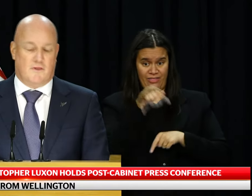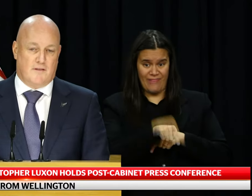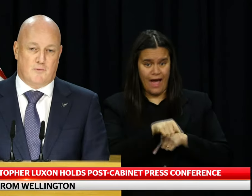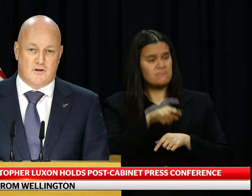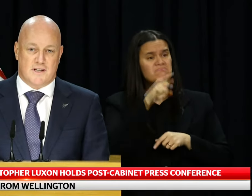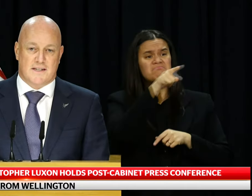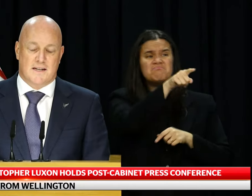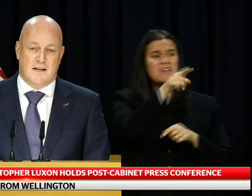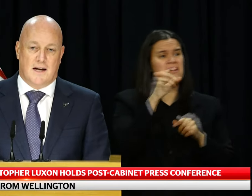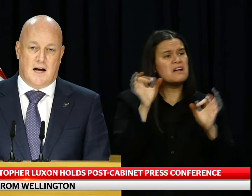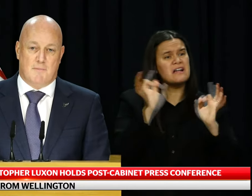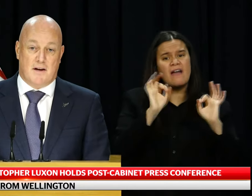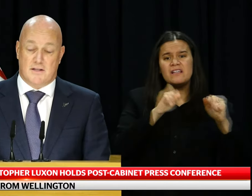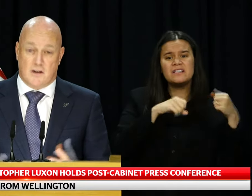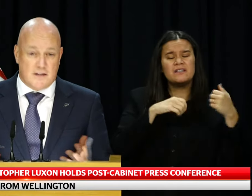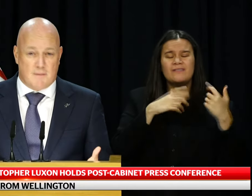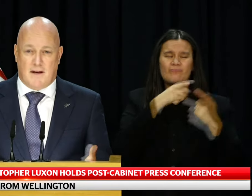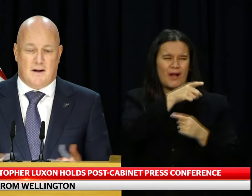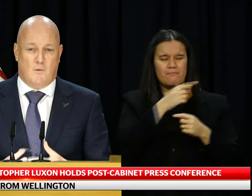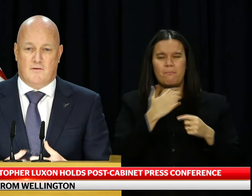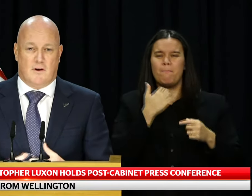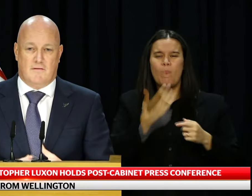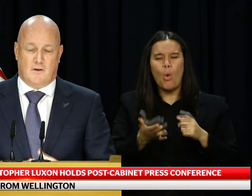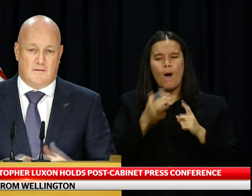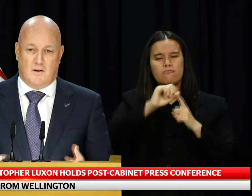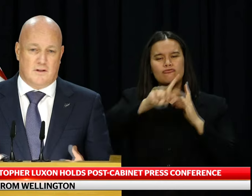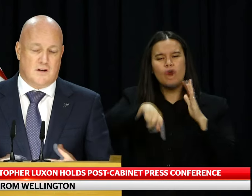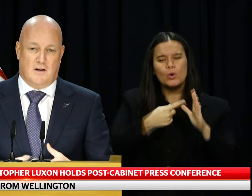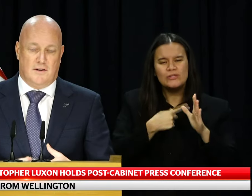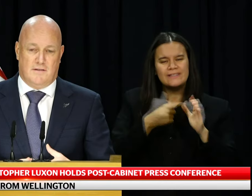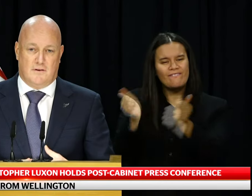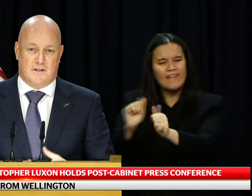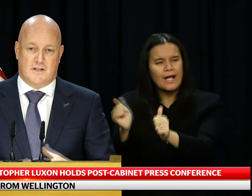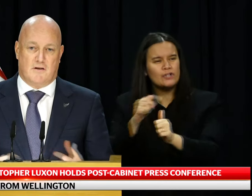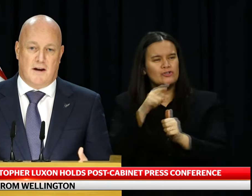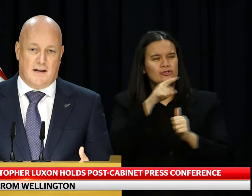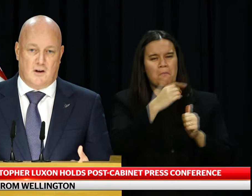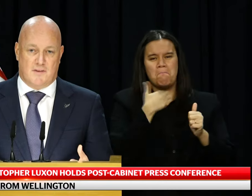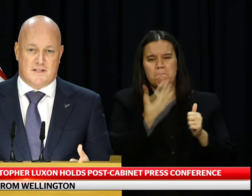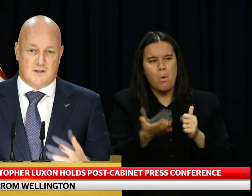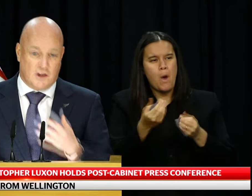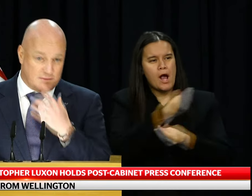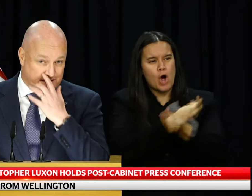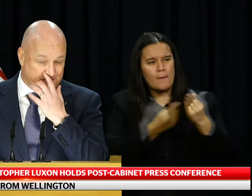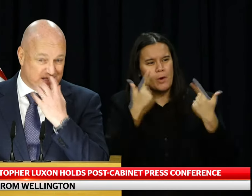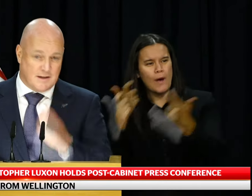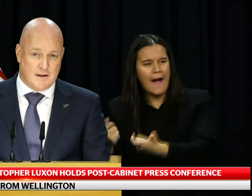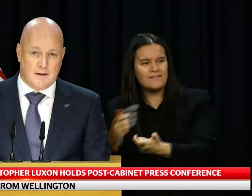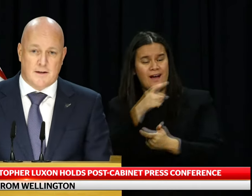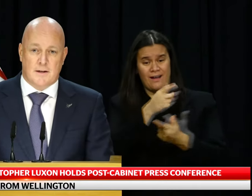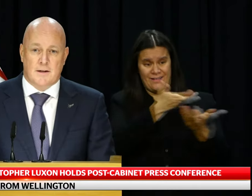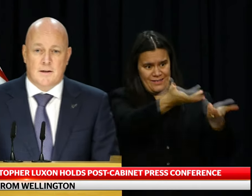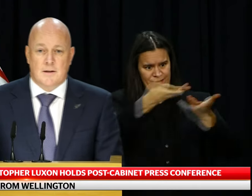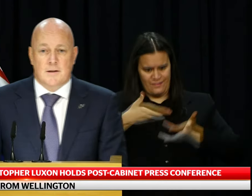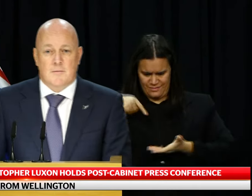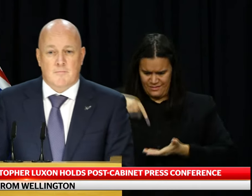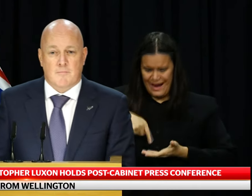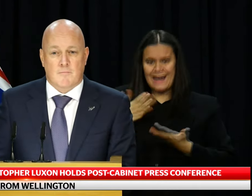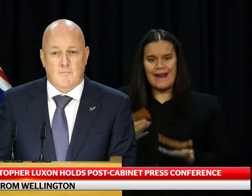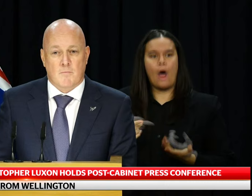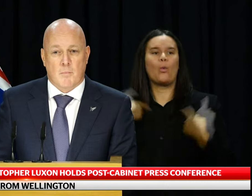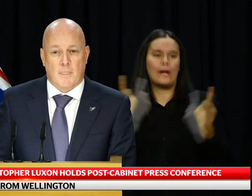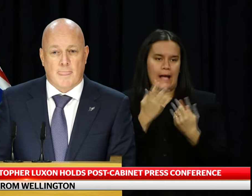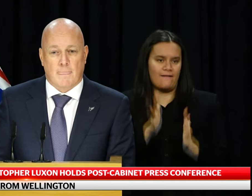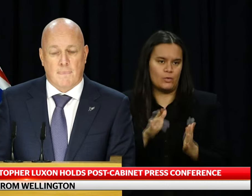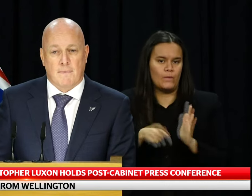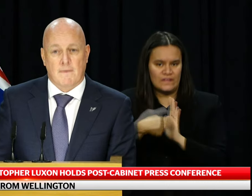poor delivery of projects. But there's no doubt about it, we've got a very volatile and a very deteriorating economic set of circumstances. So what that was in the coalition